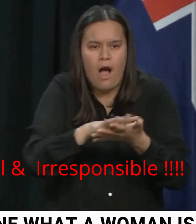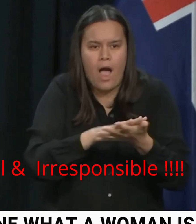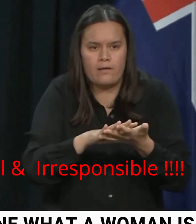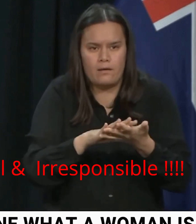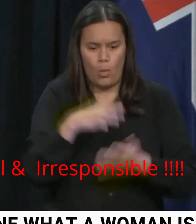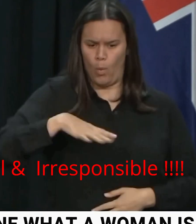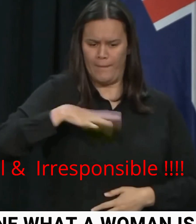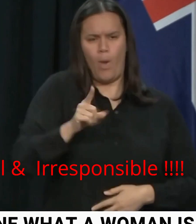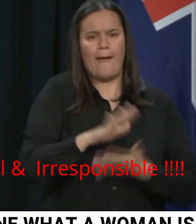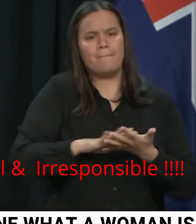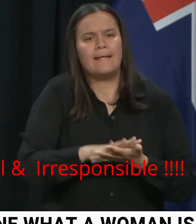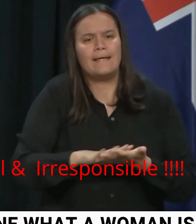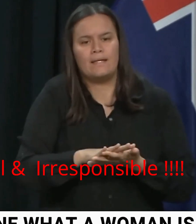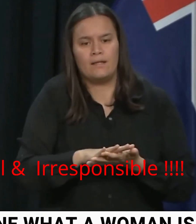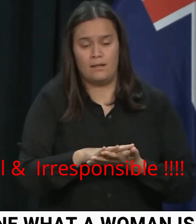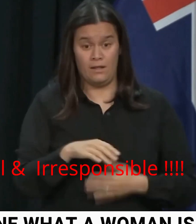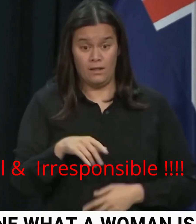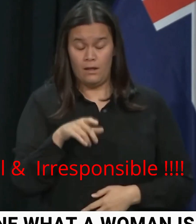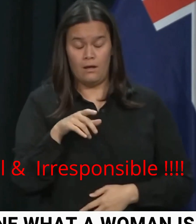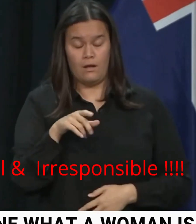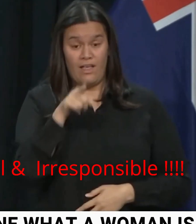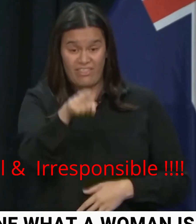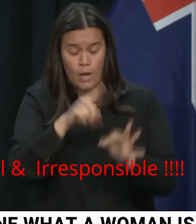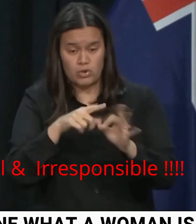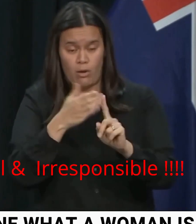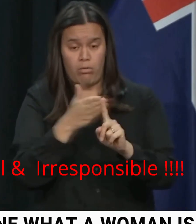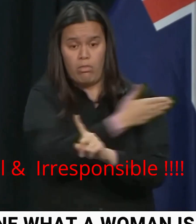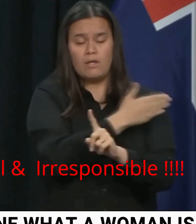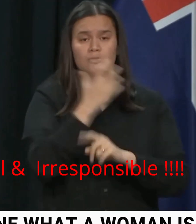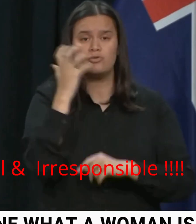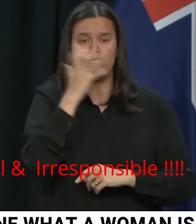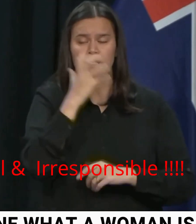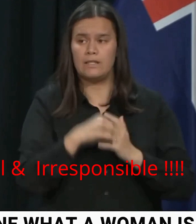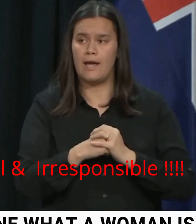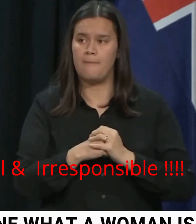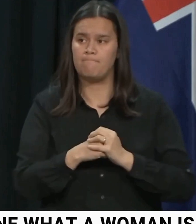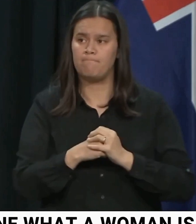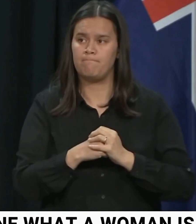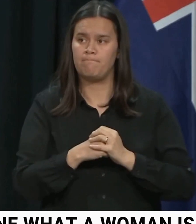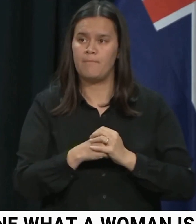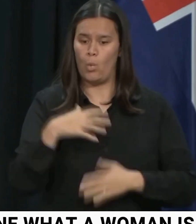To be honest, Sean, that question's come slightly out of left field for me.